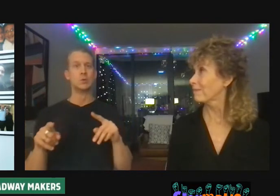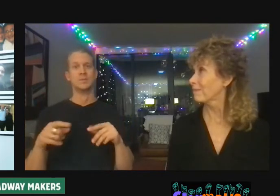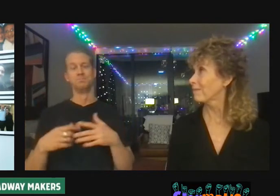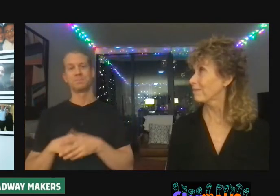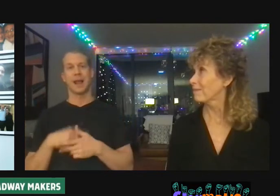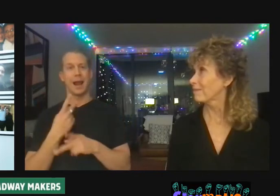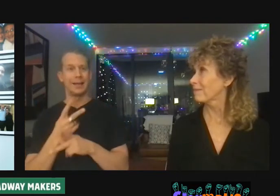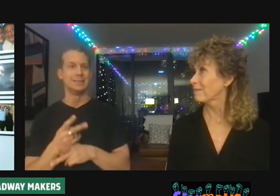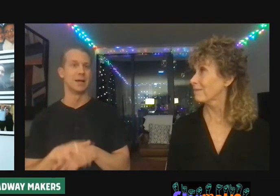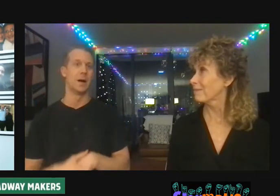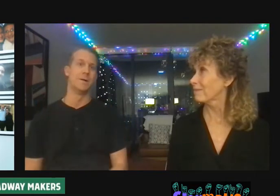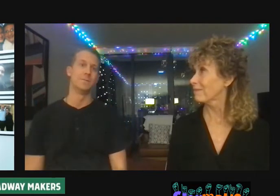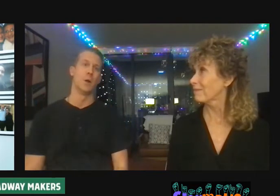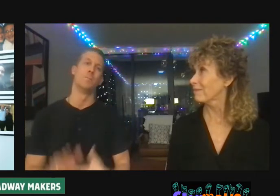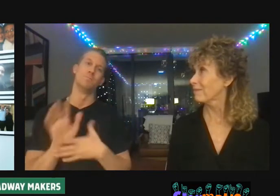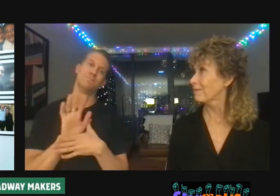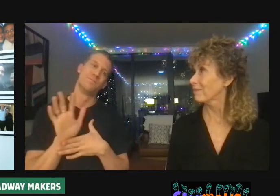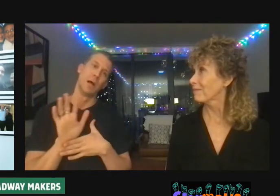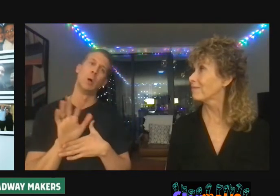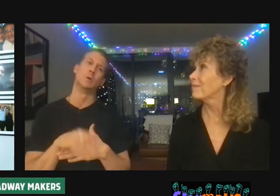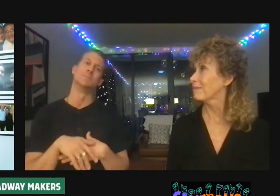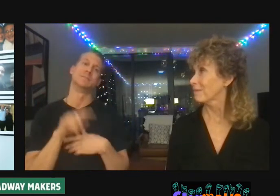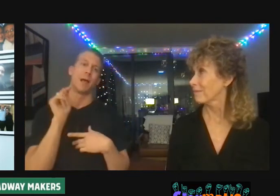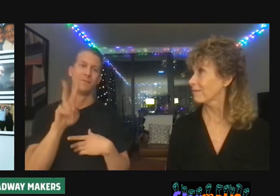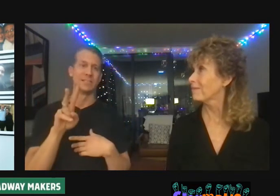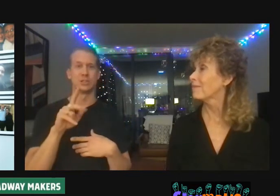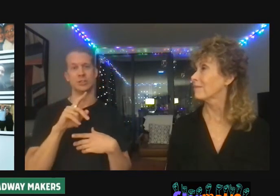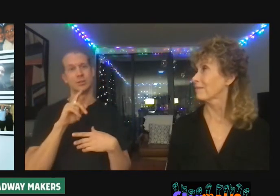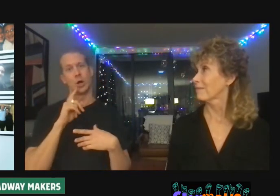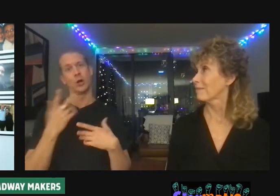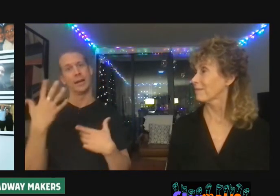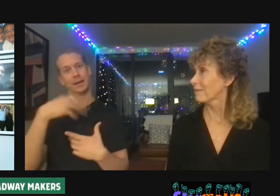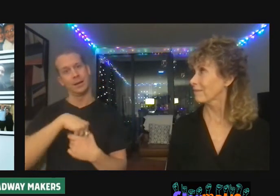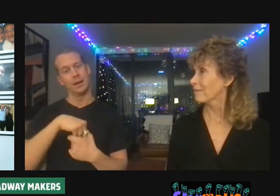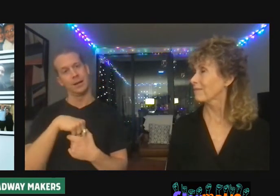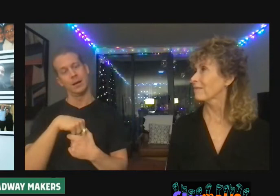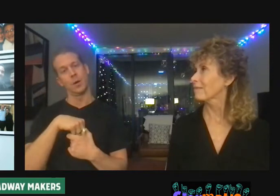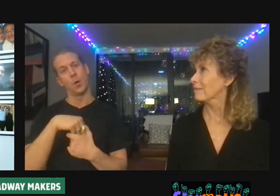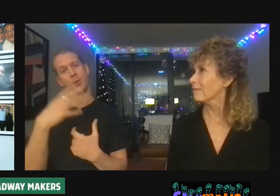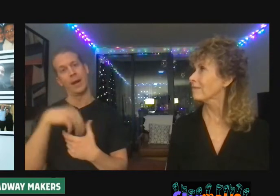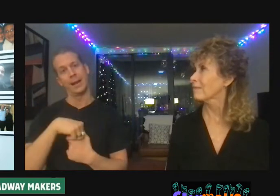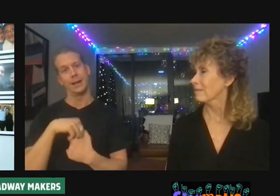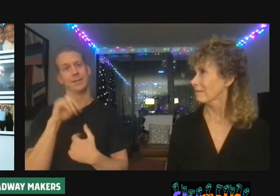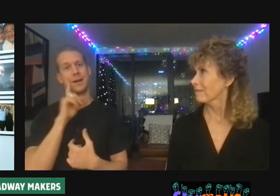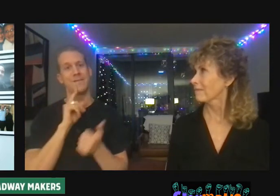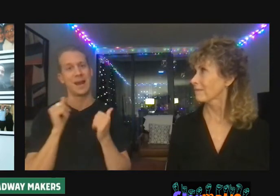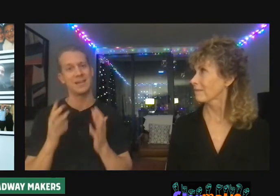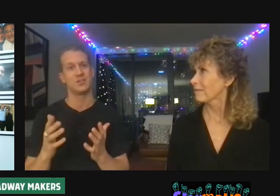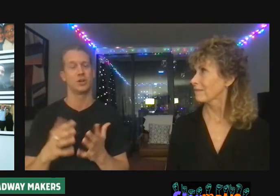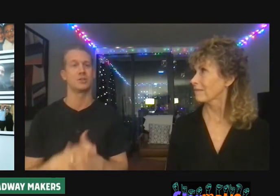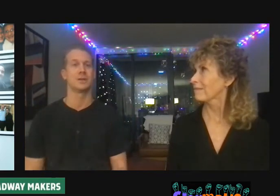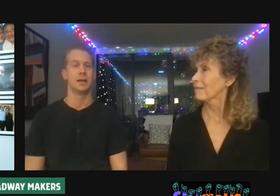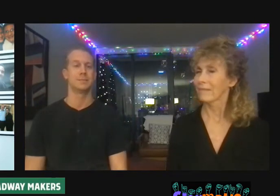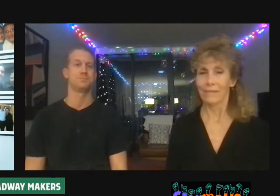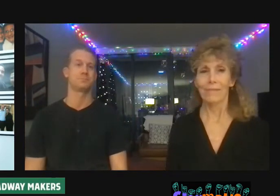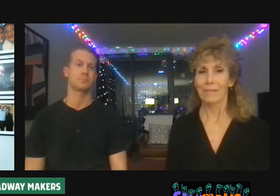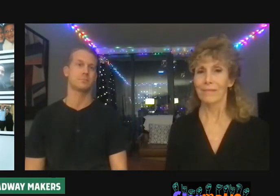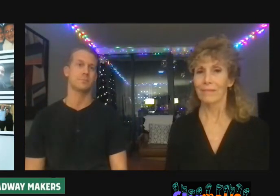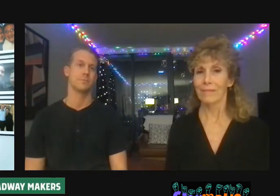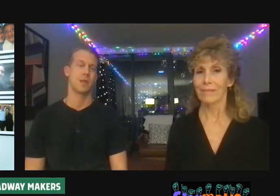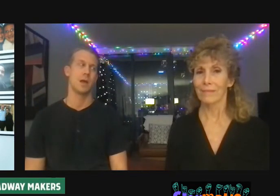those kind of, you know, film, television are incorporating deaf actors.